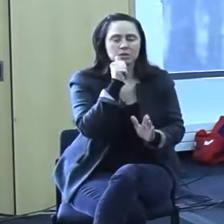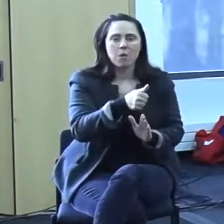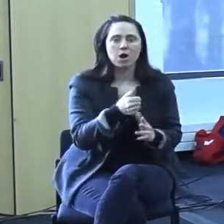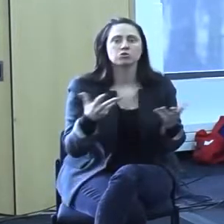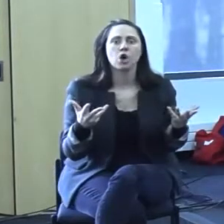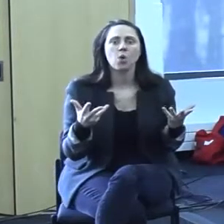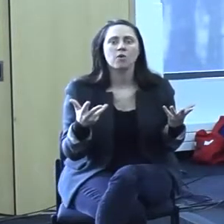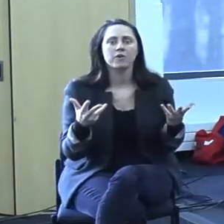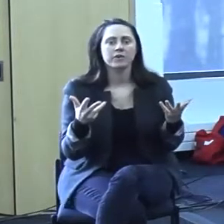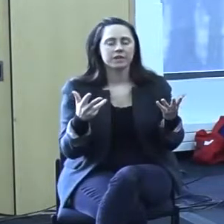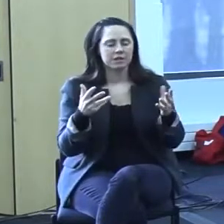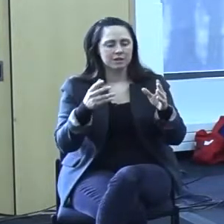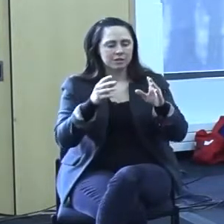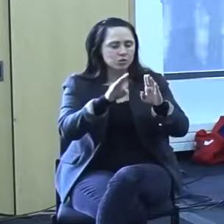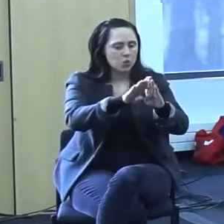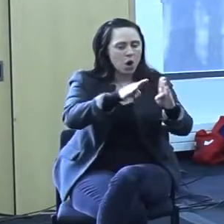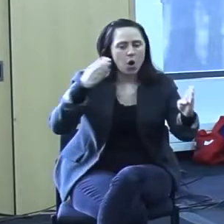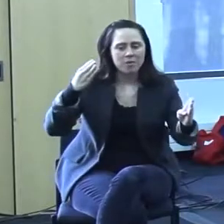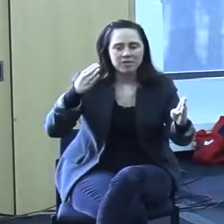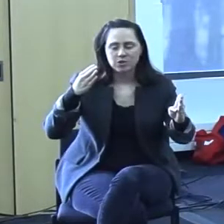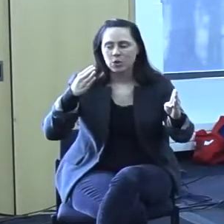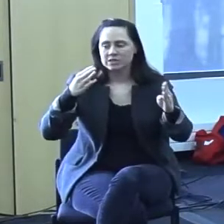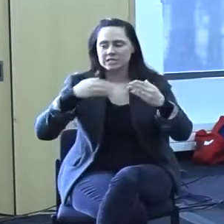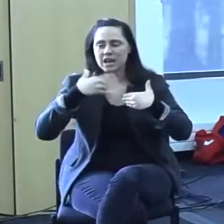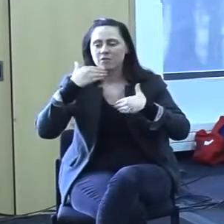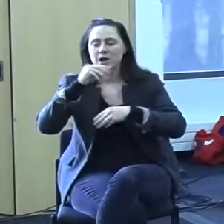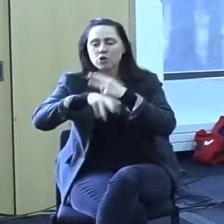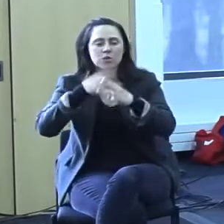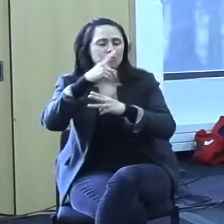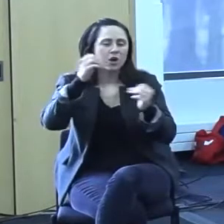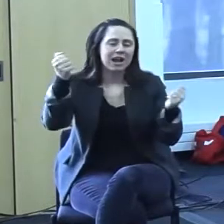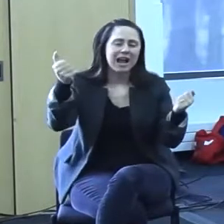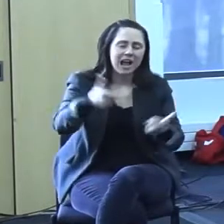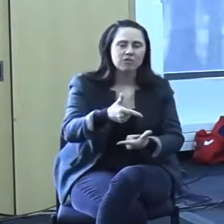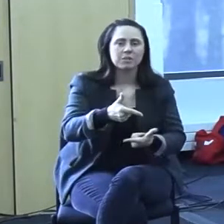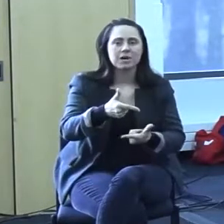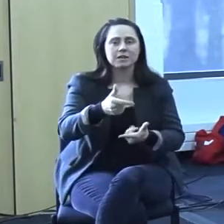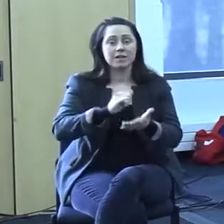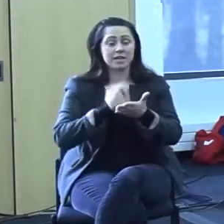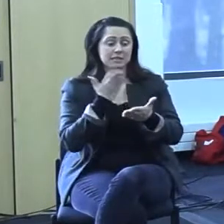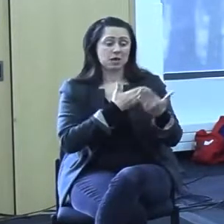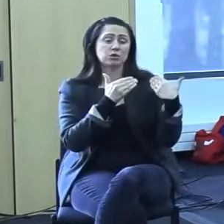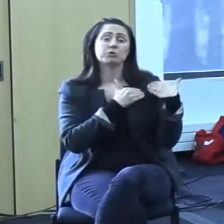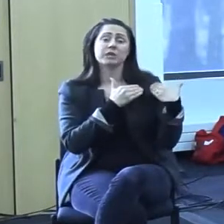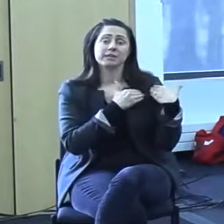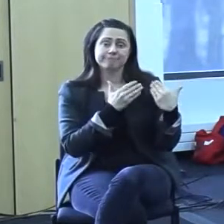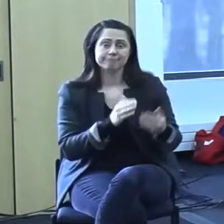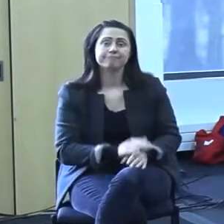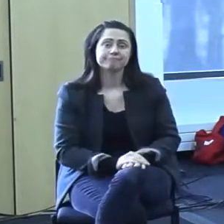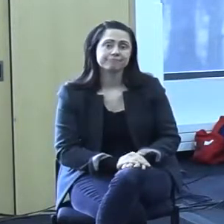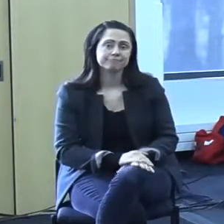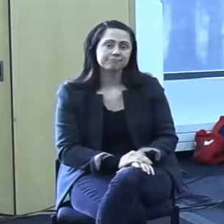So to open the doors to have a better world for everybody, it's our duty.